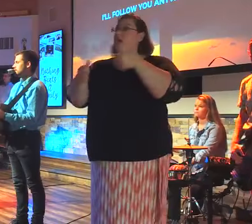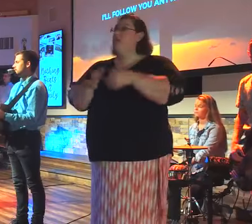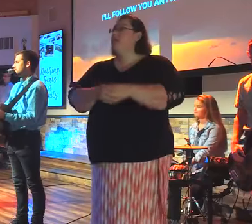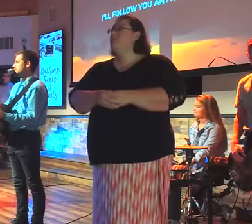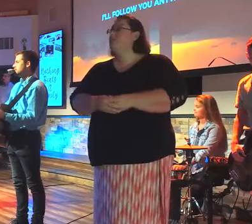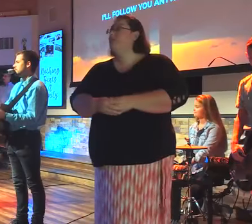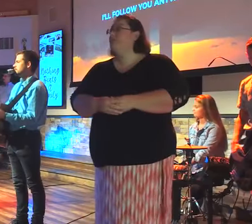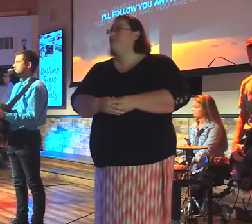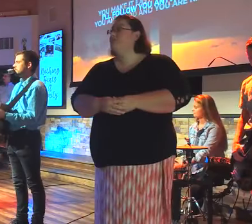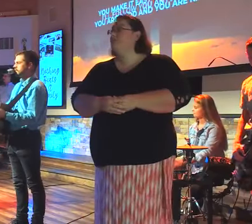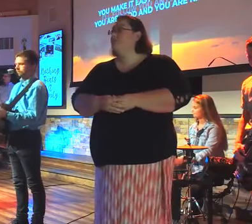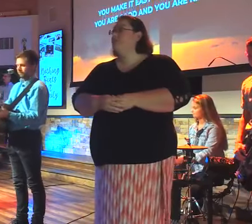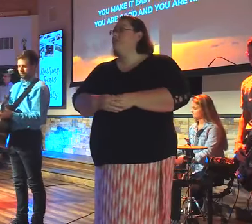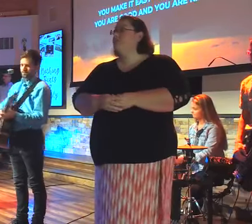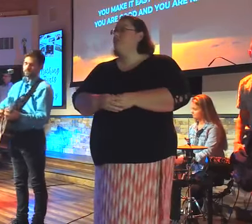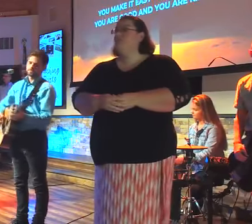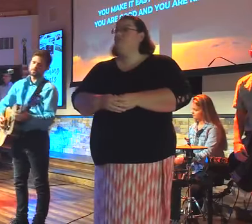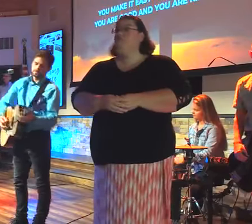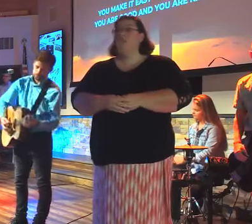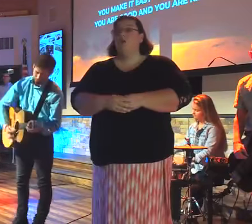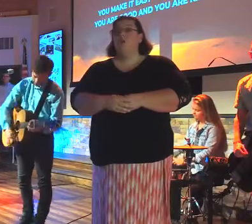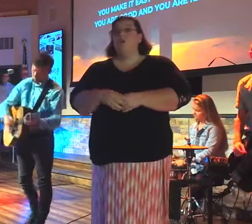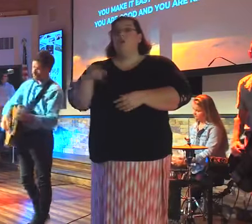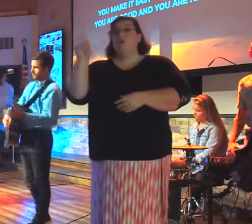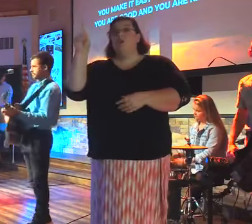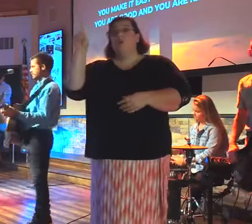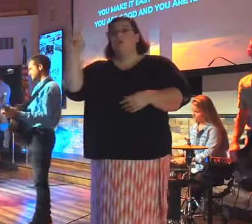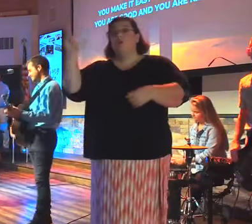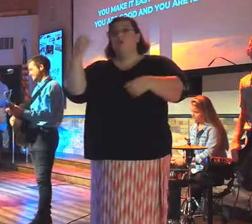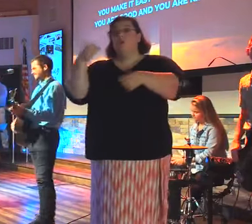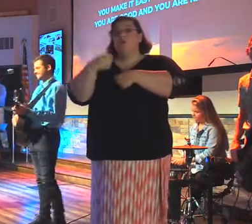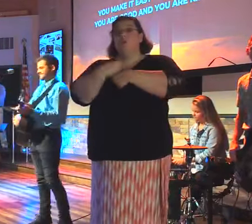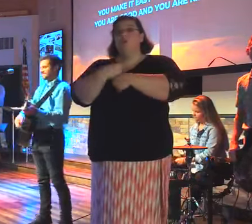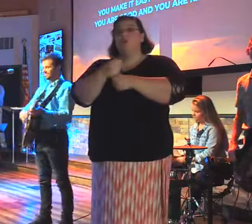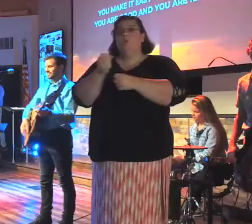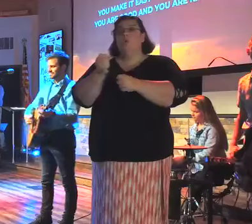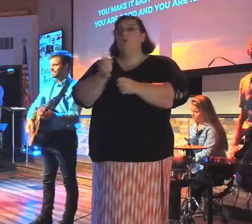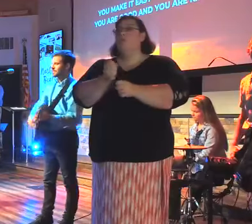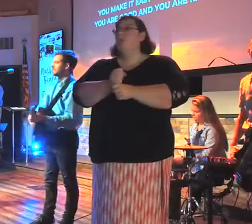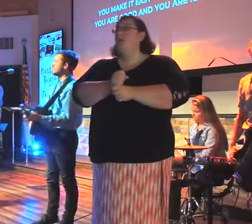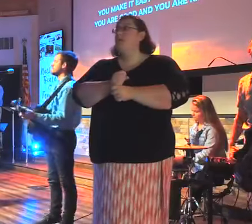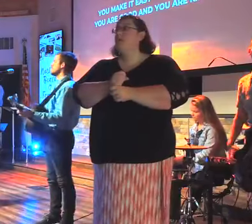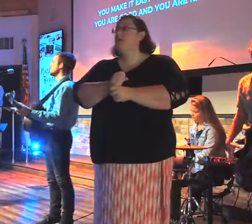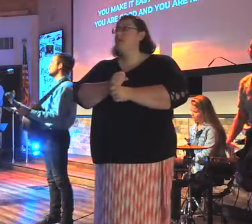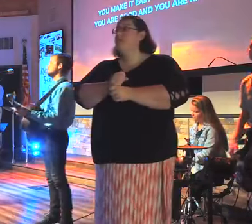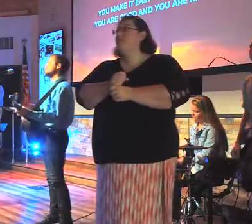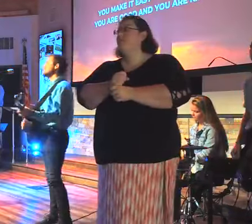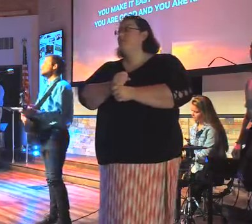anywhere.